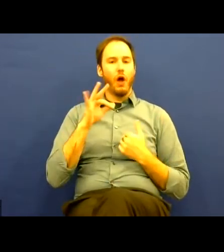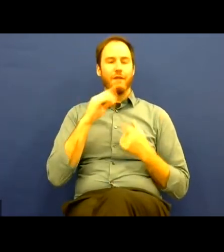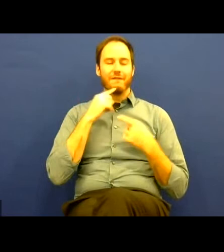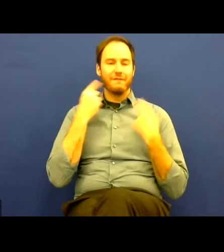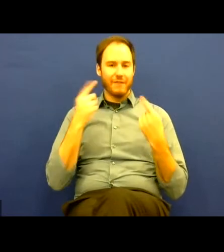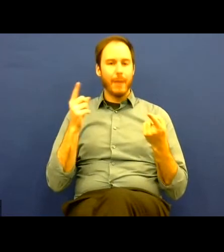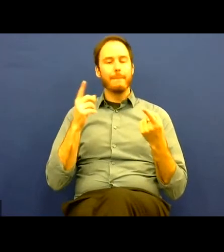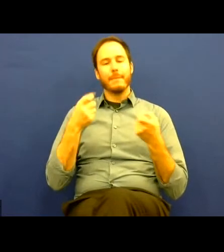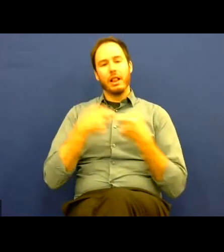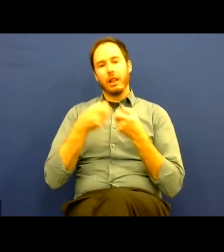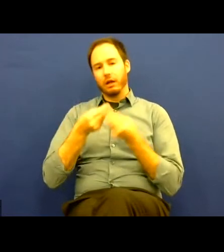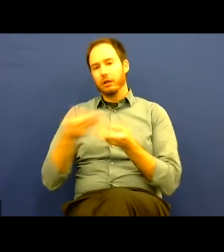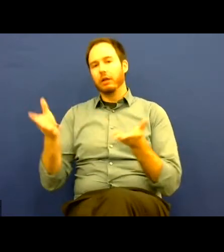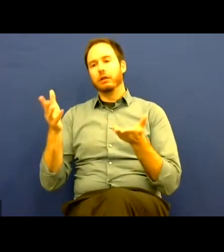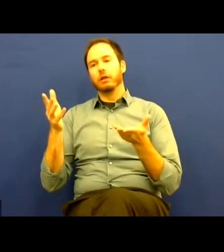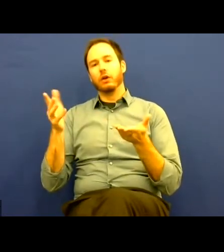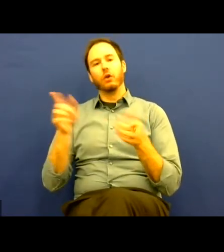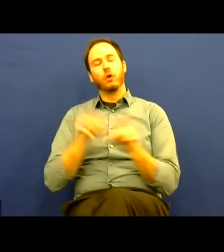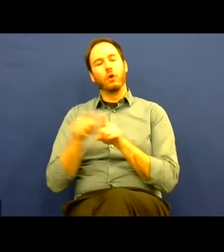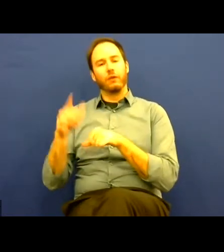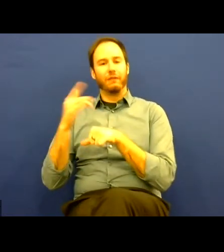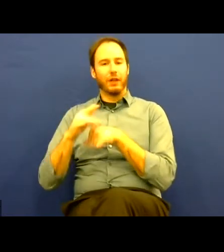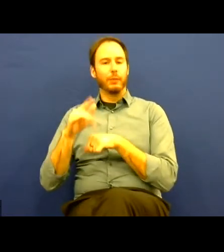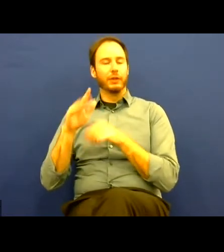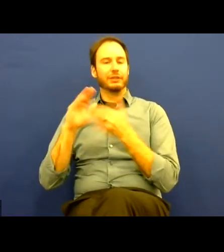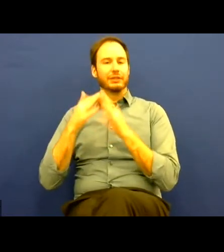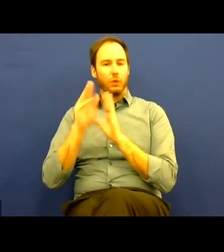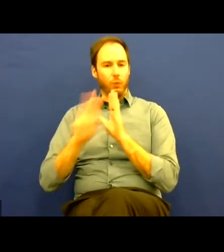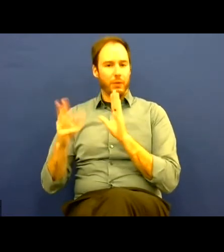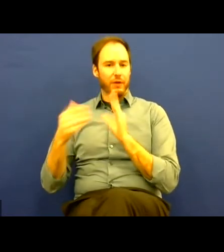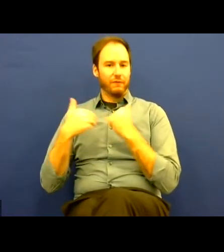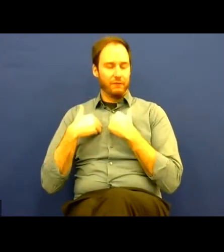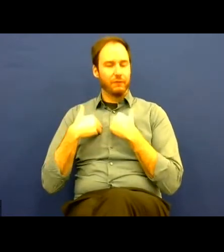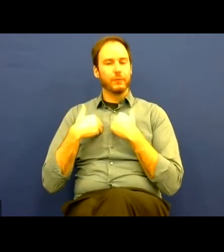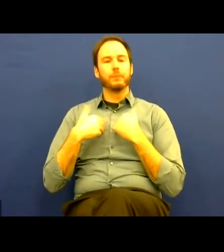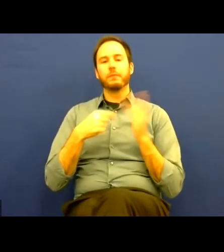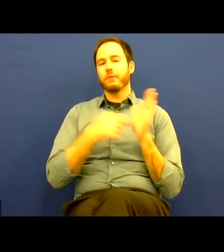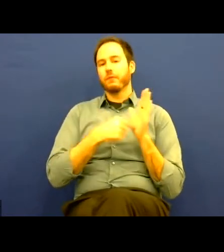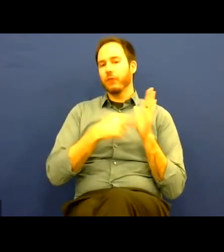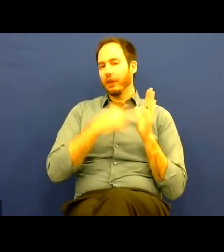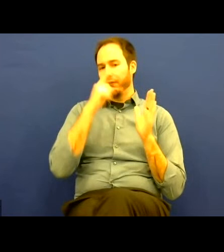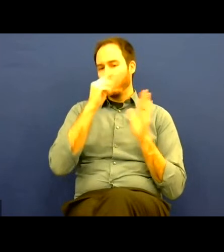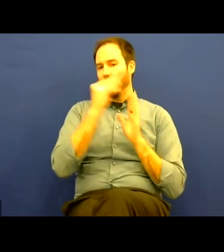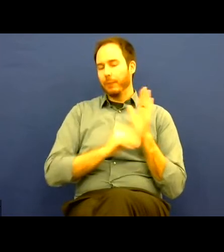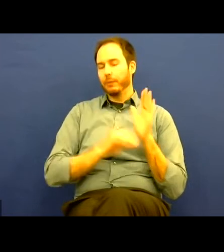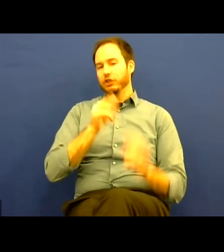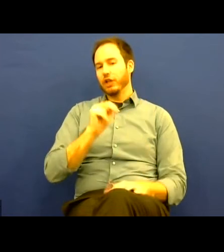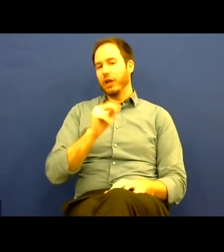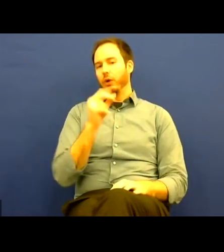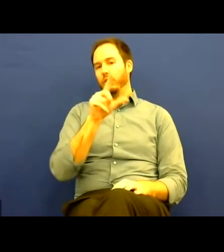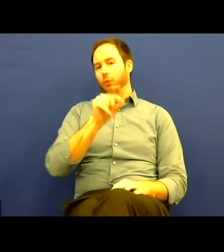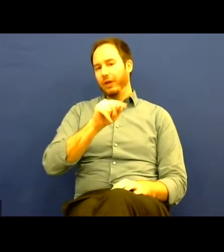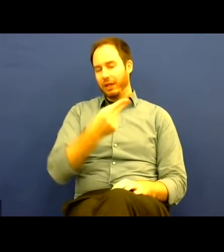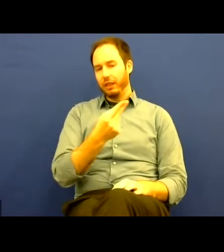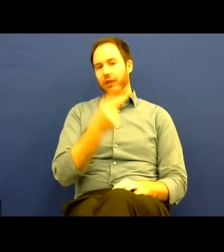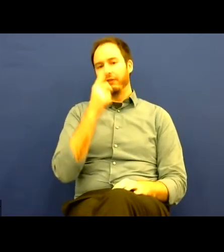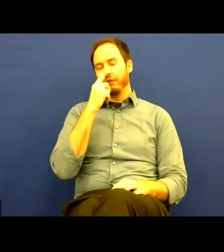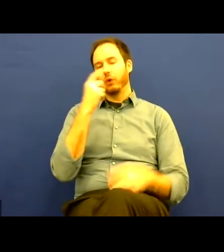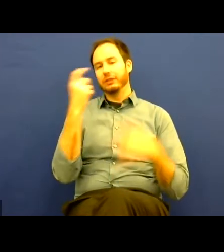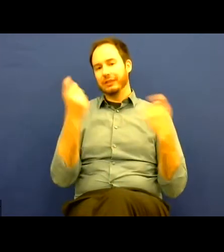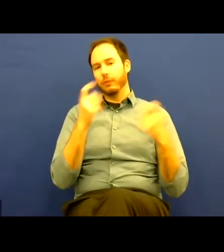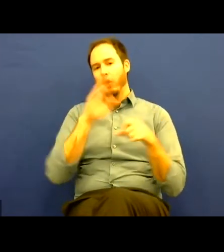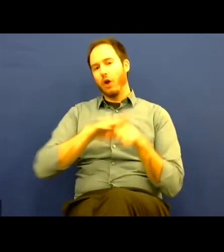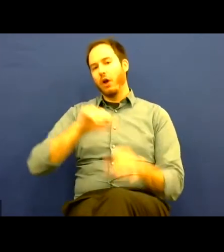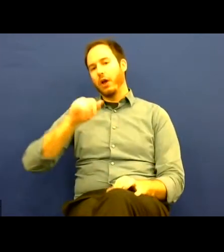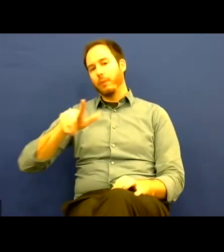out electronically to a lot of people. They also are available on the town website as well. Deadline for applications is January 20th, and the ceremony this year is